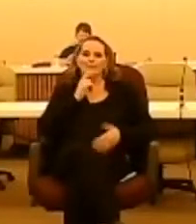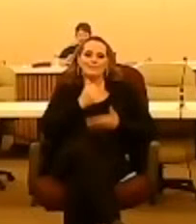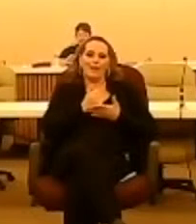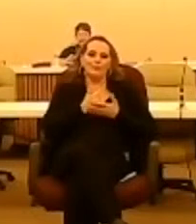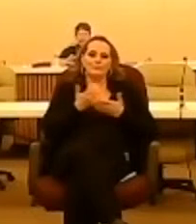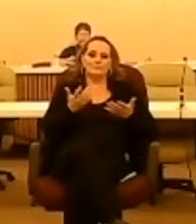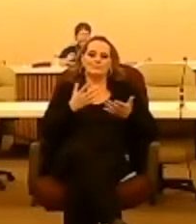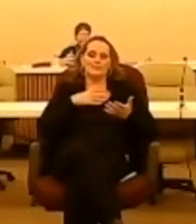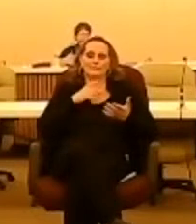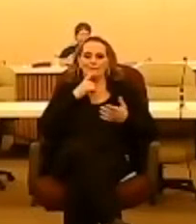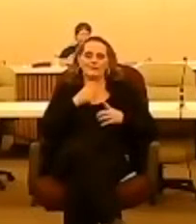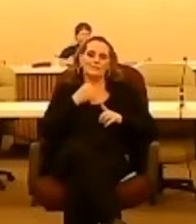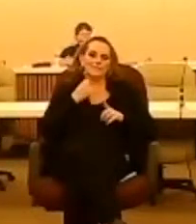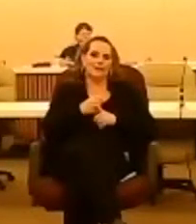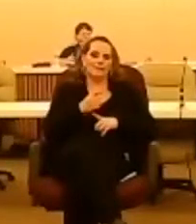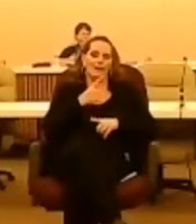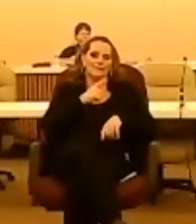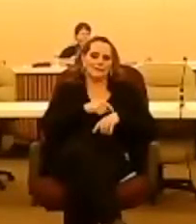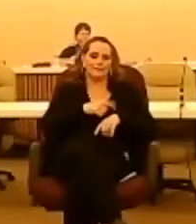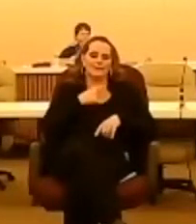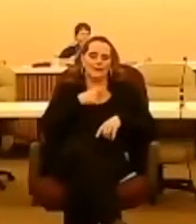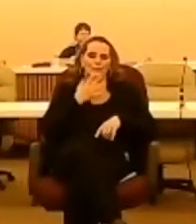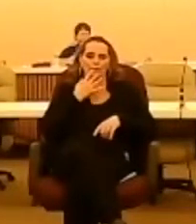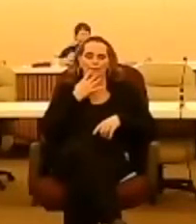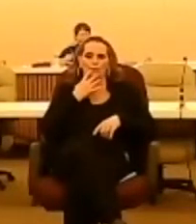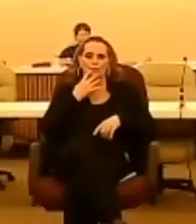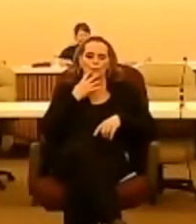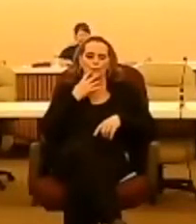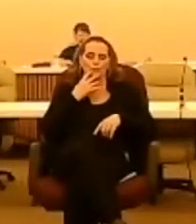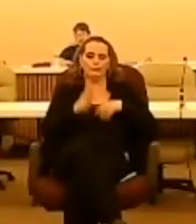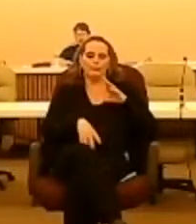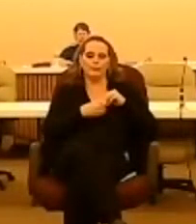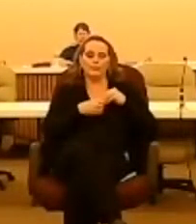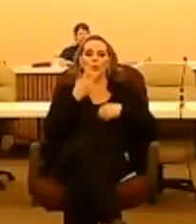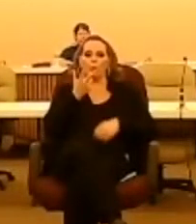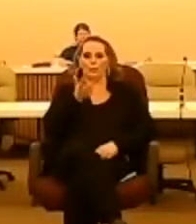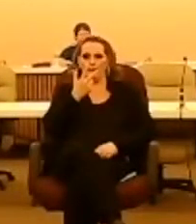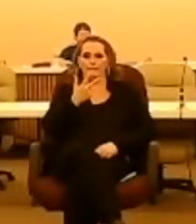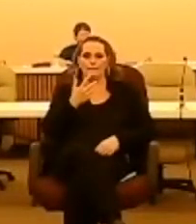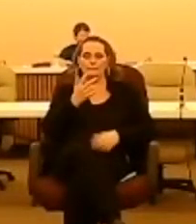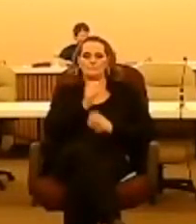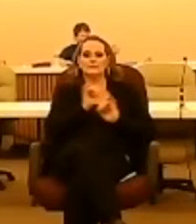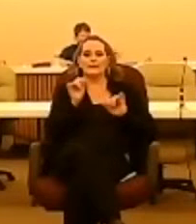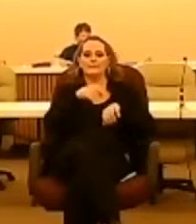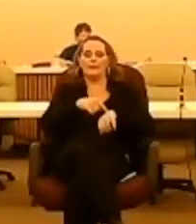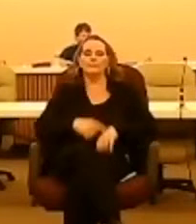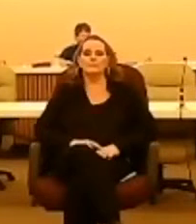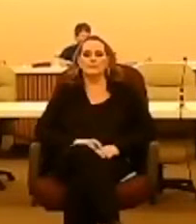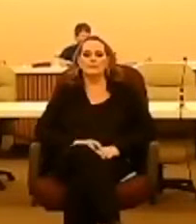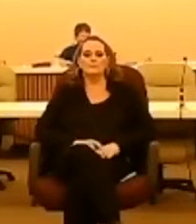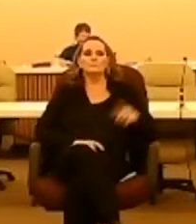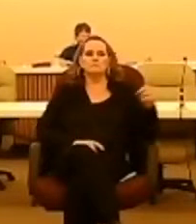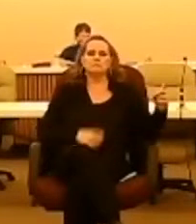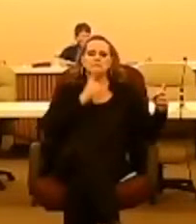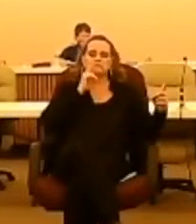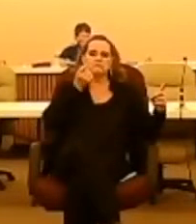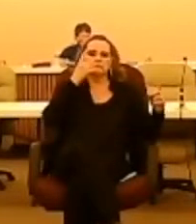if it doesn't affect their timing, I'd rather do all three, postpone all three. Okay, thank you. Yeah, no, totally understood.